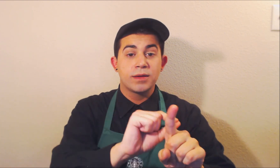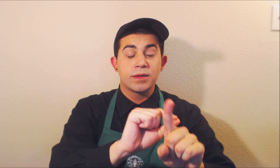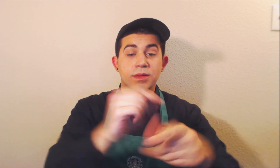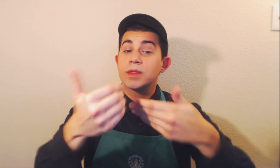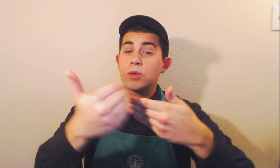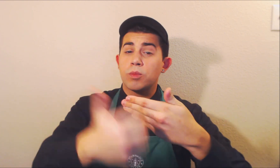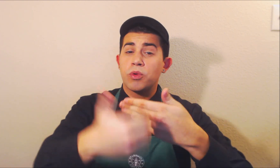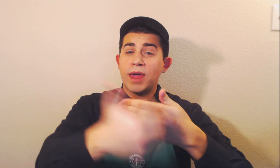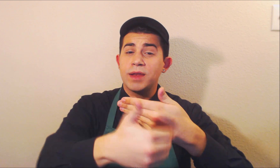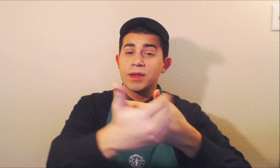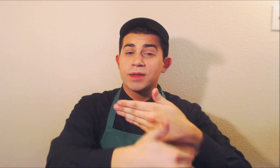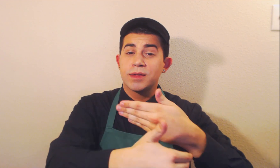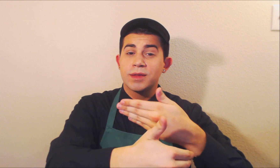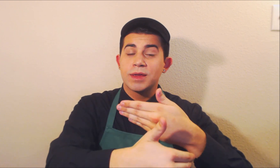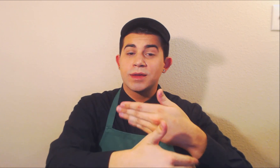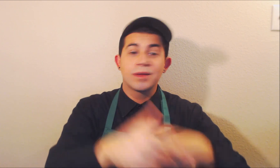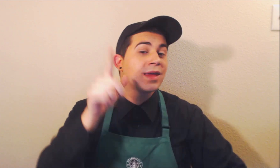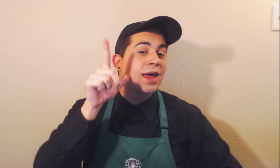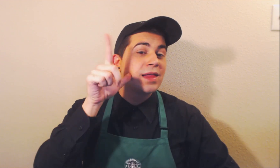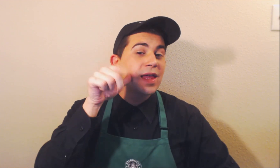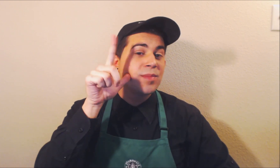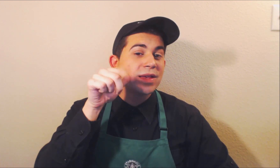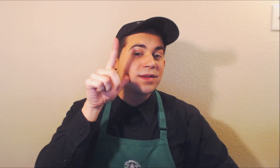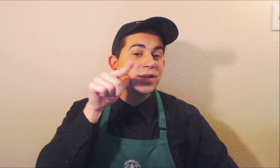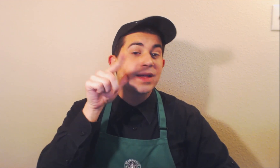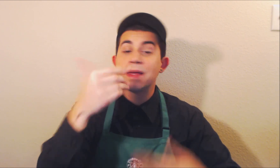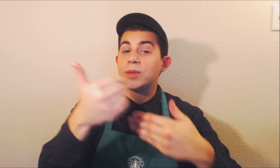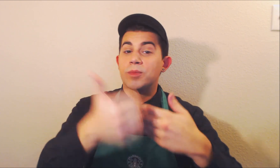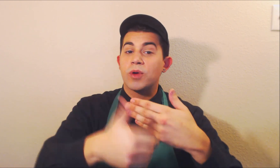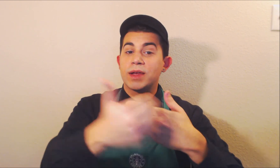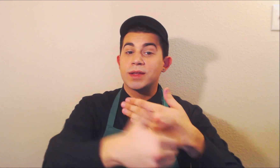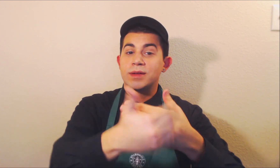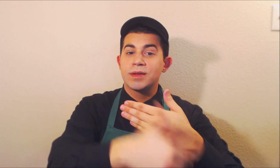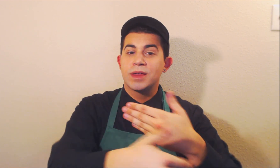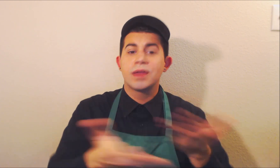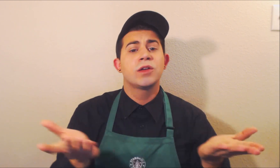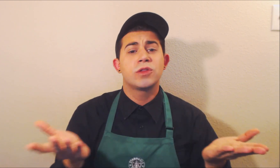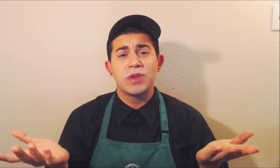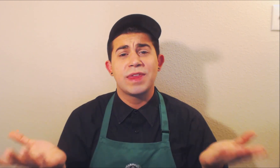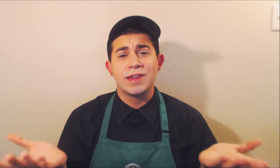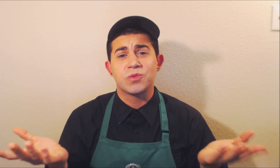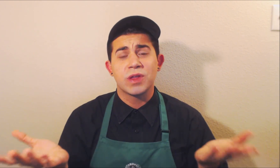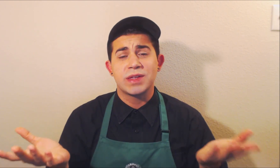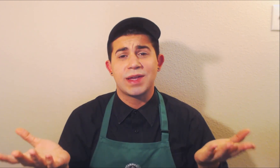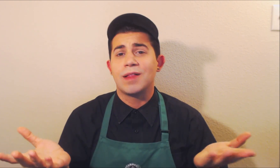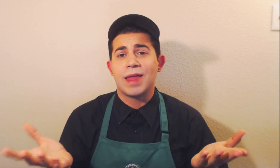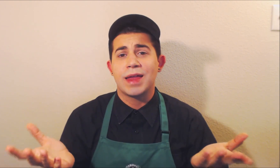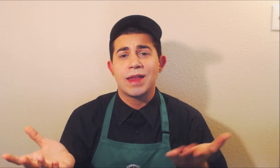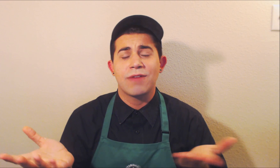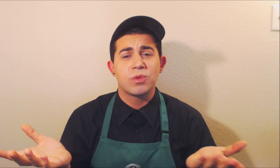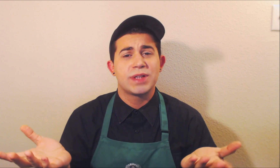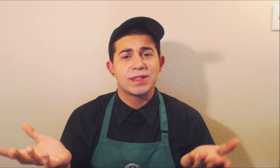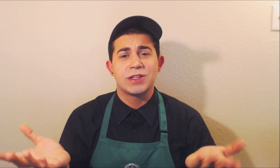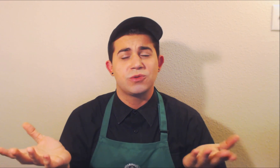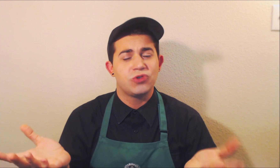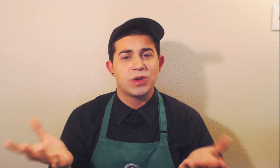banana, bread, lemon, bread. Those three things really sell a lot and everyone does get to enjoy